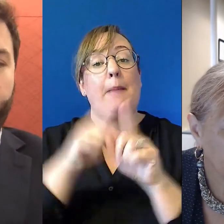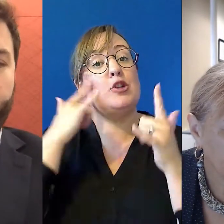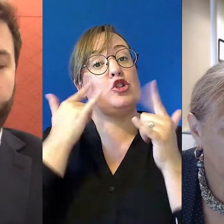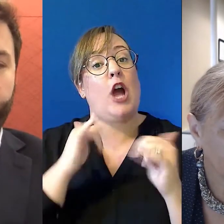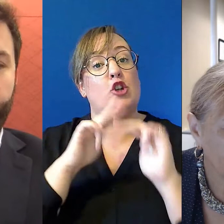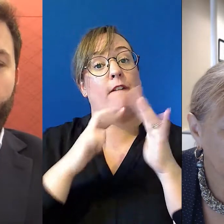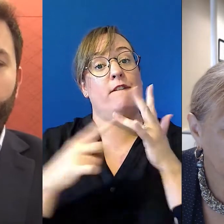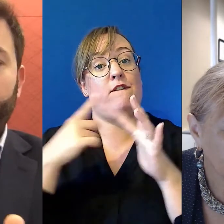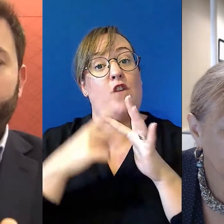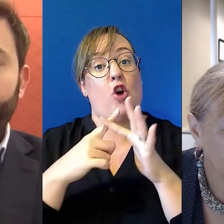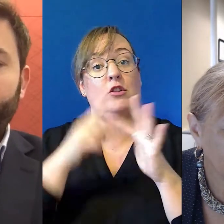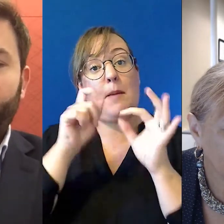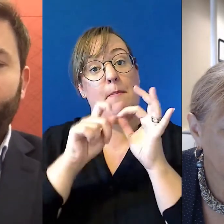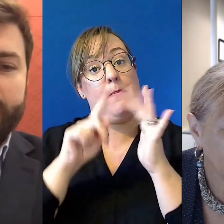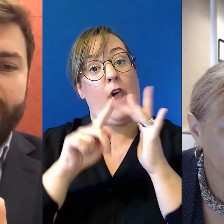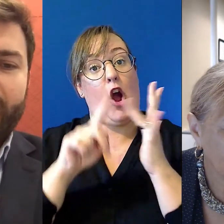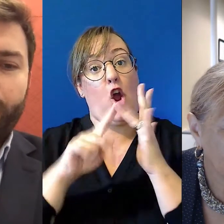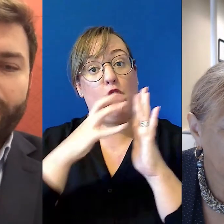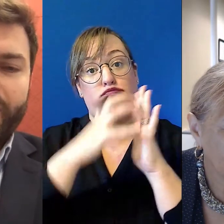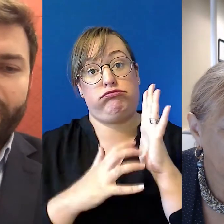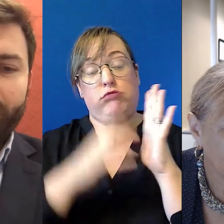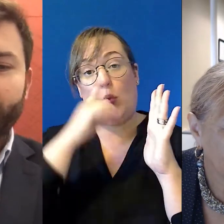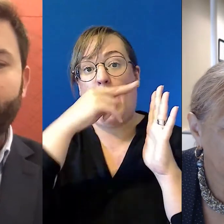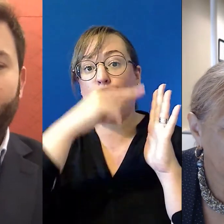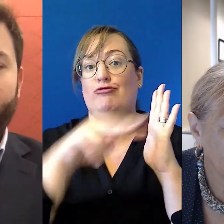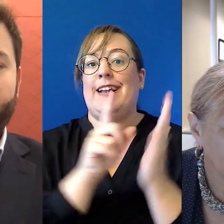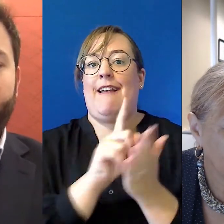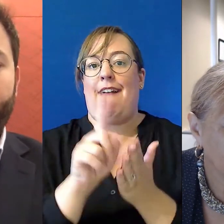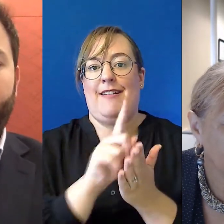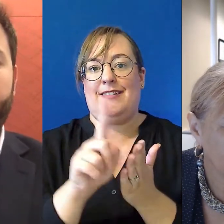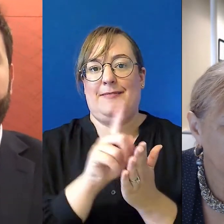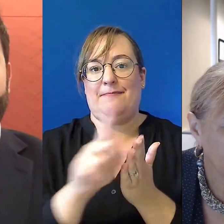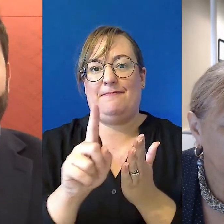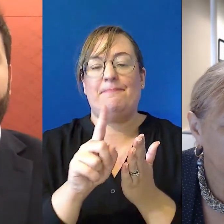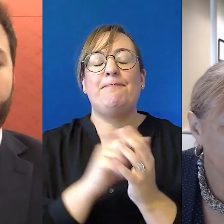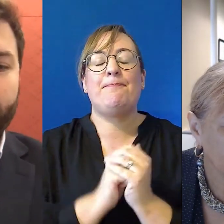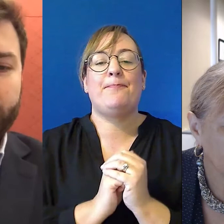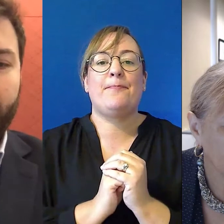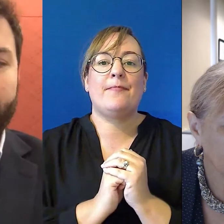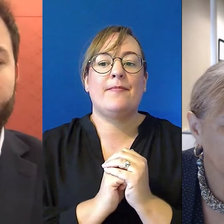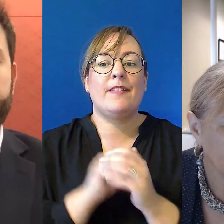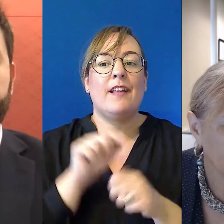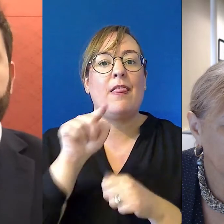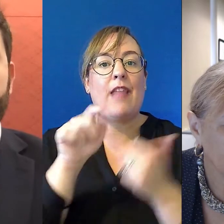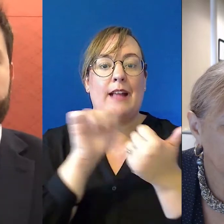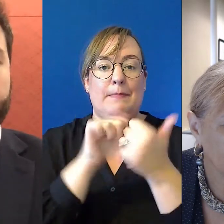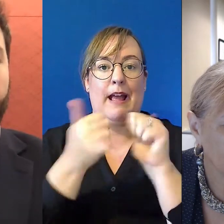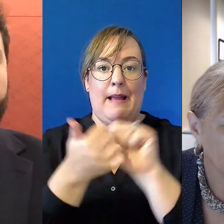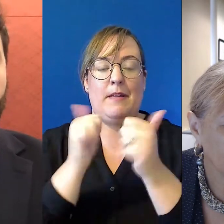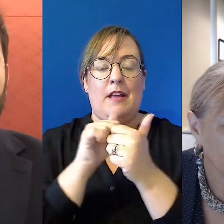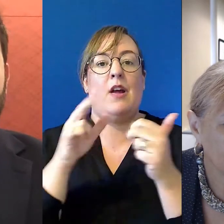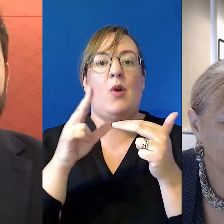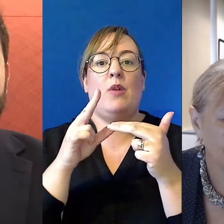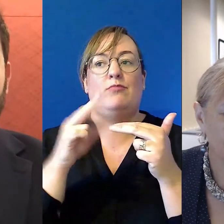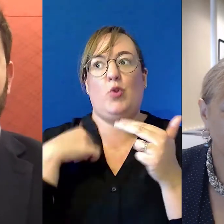for you to read later today or at another stage. That paper is alongside Judge Fox's